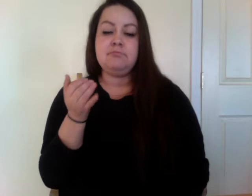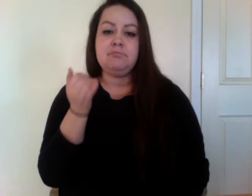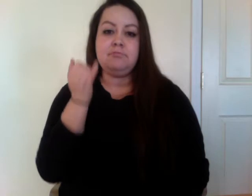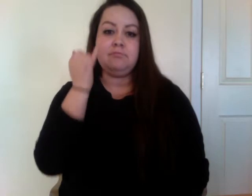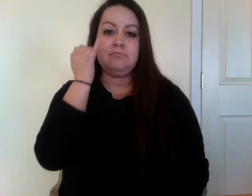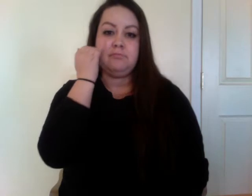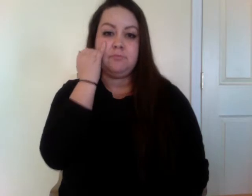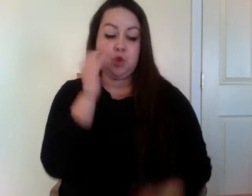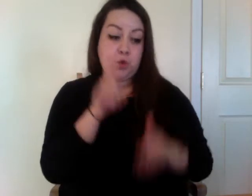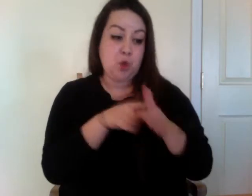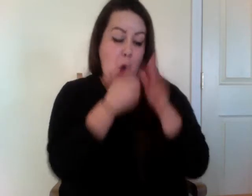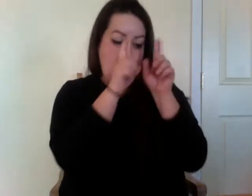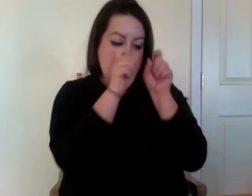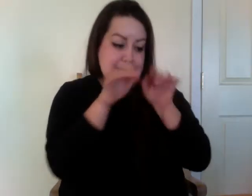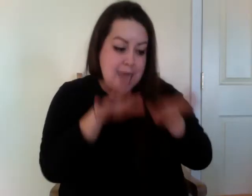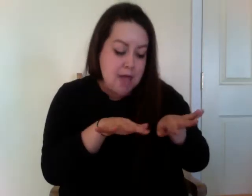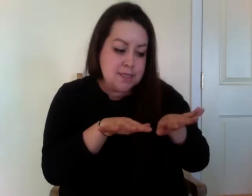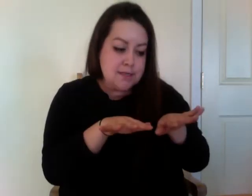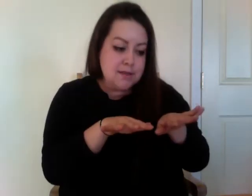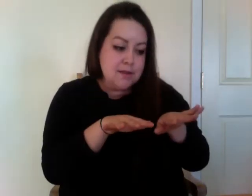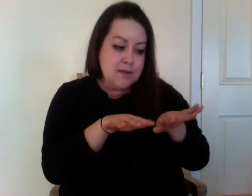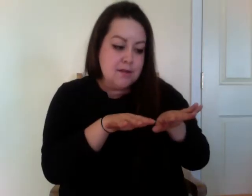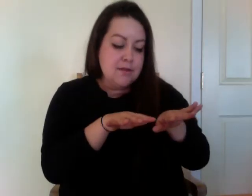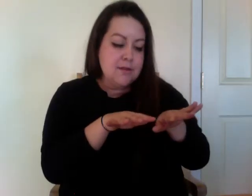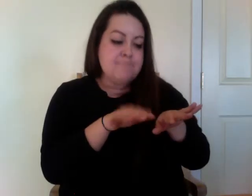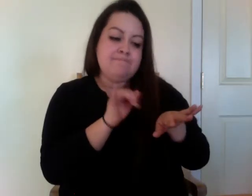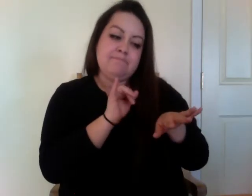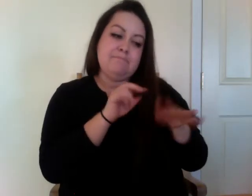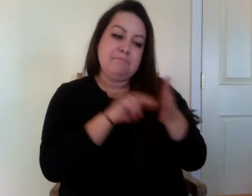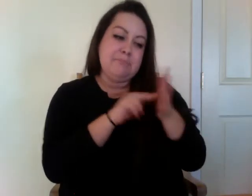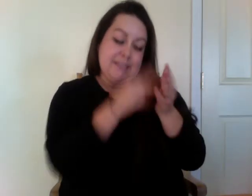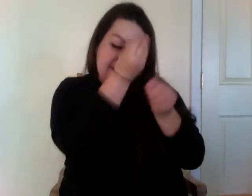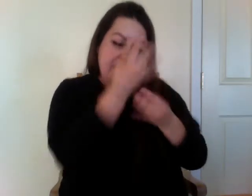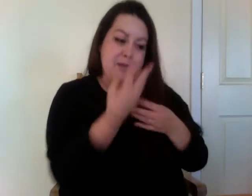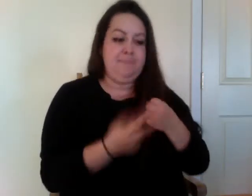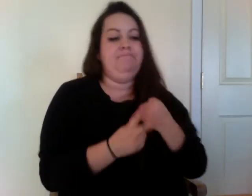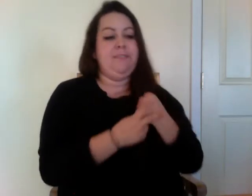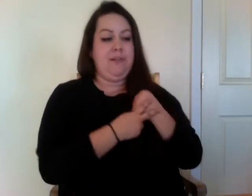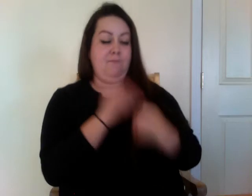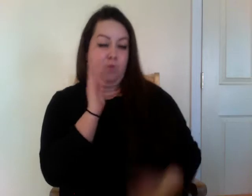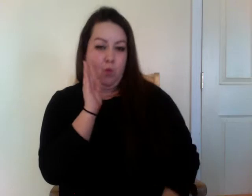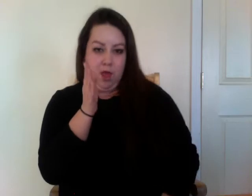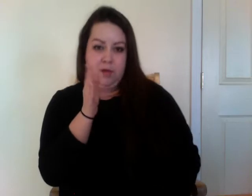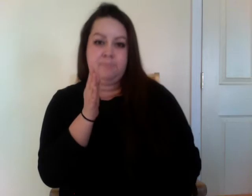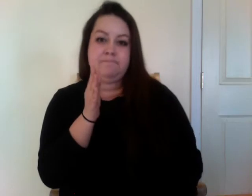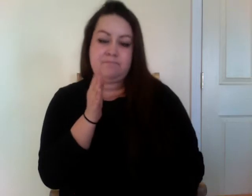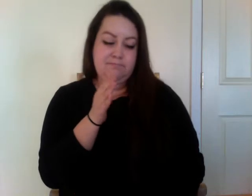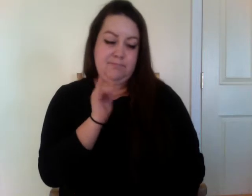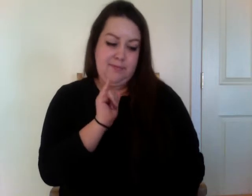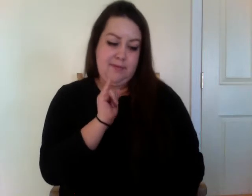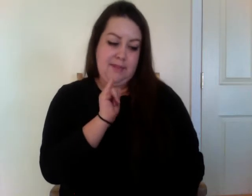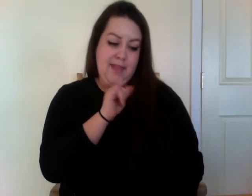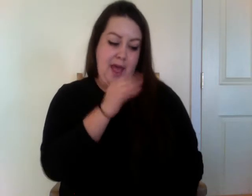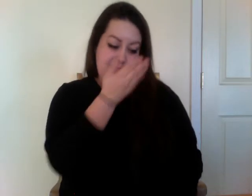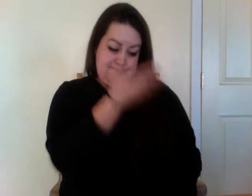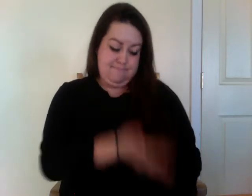process, the application process, and the record exists in our student database, then we're going to consider that person a student,